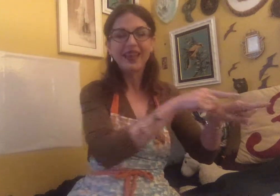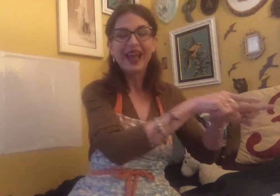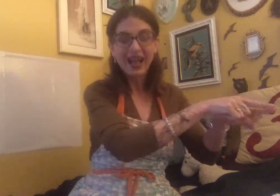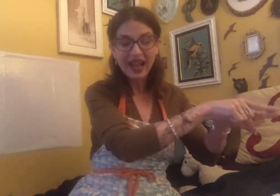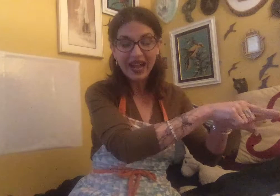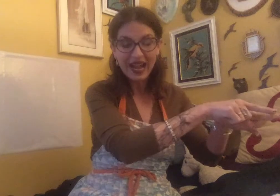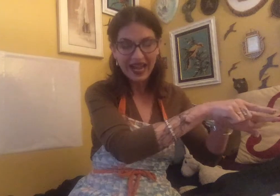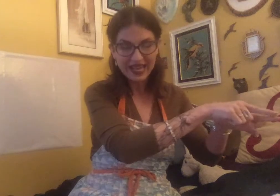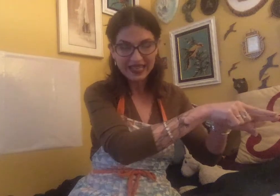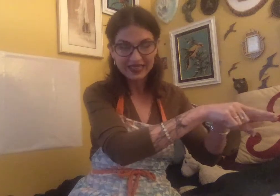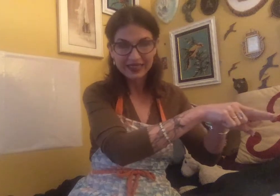I.